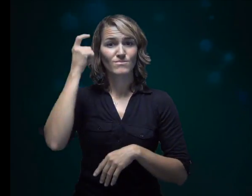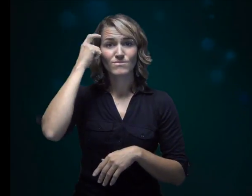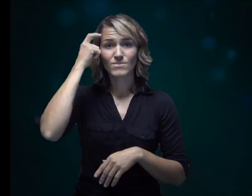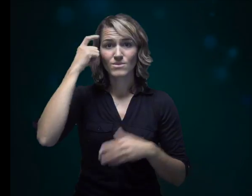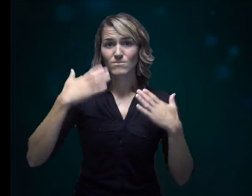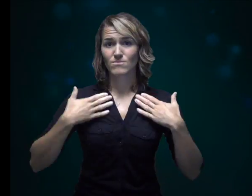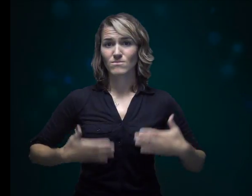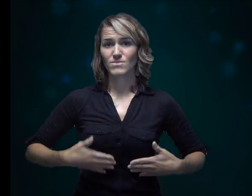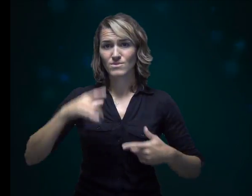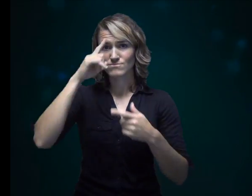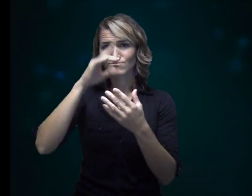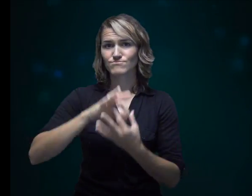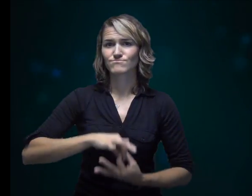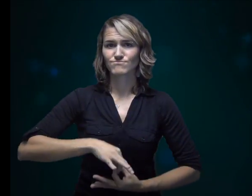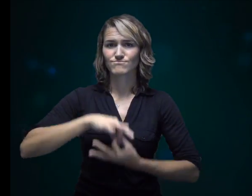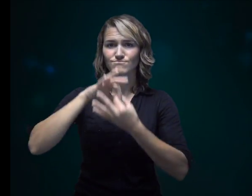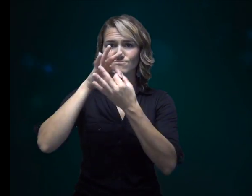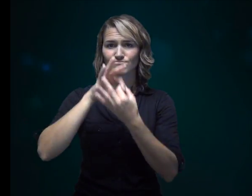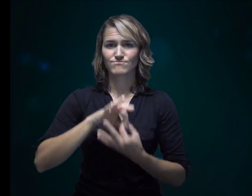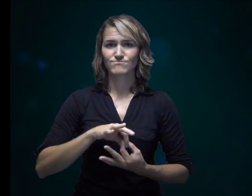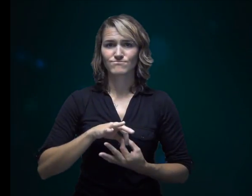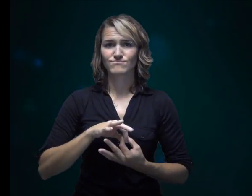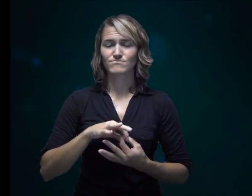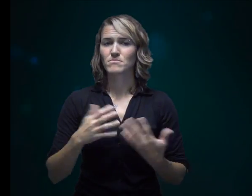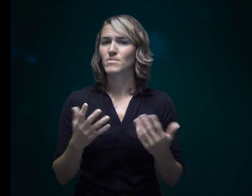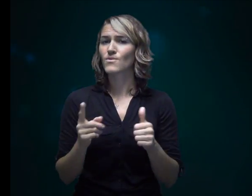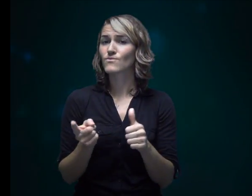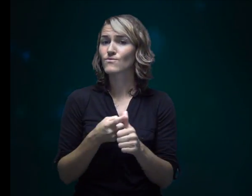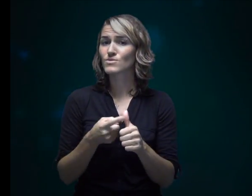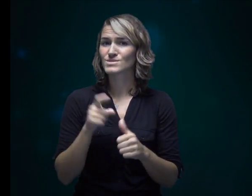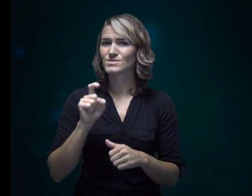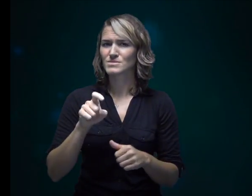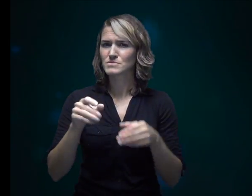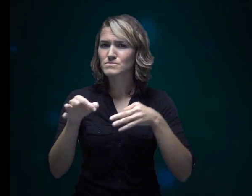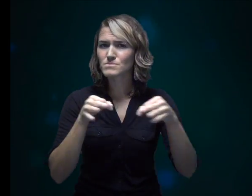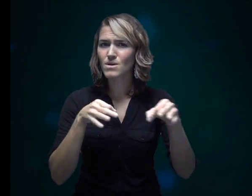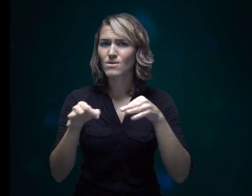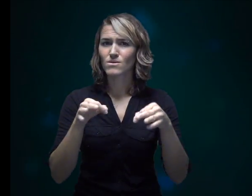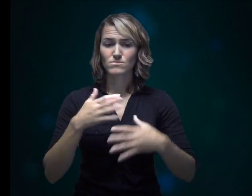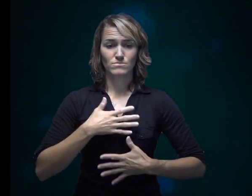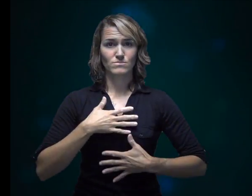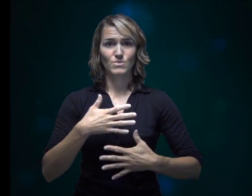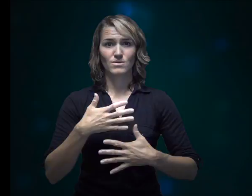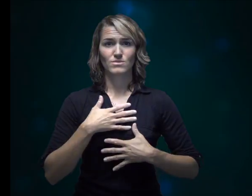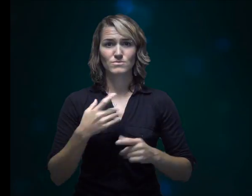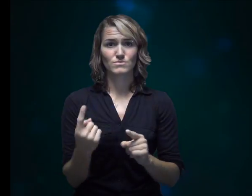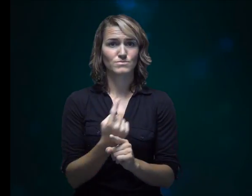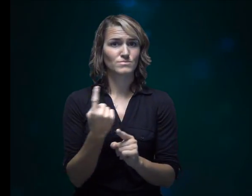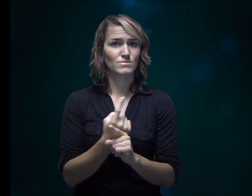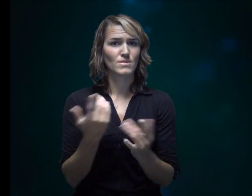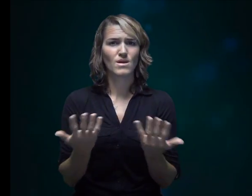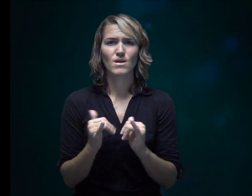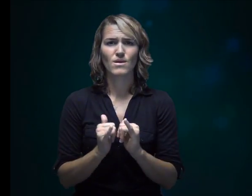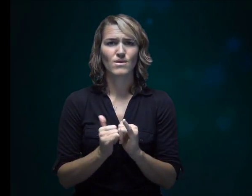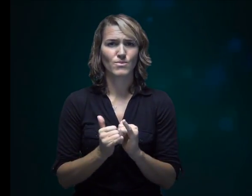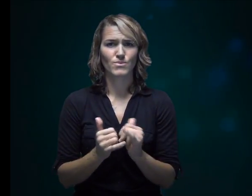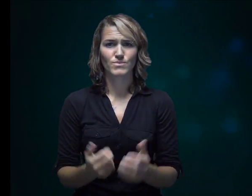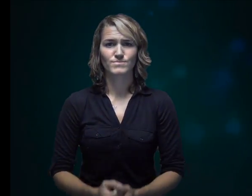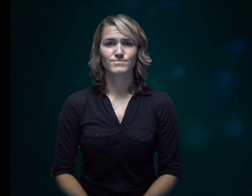our mind and body, but first I need to demonstrate how to breathe well for the purpose of this exercise.